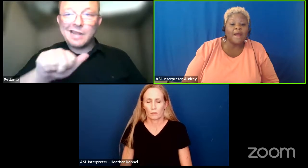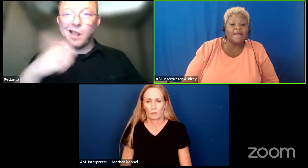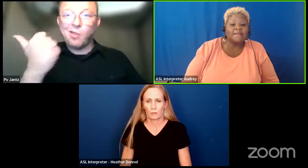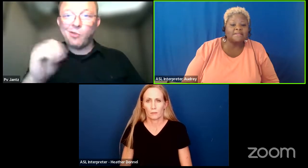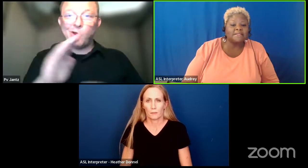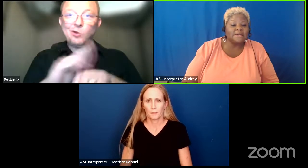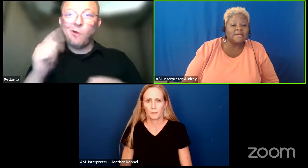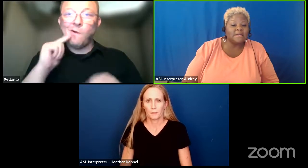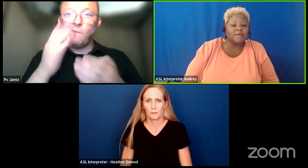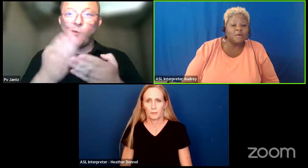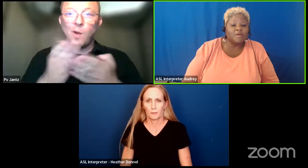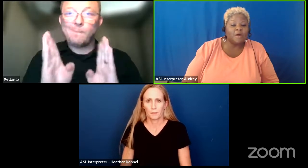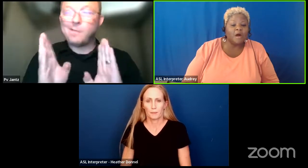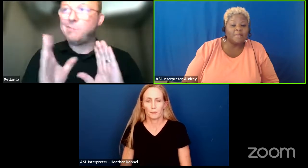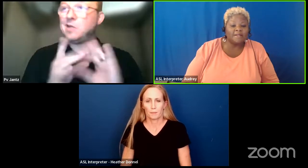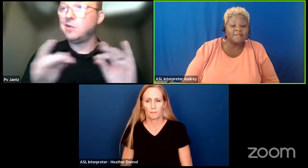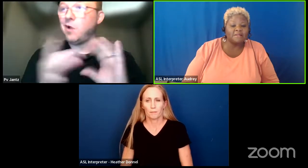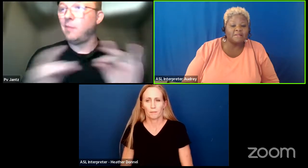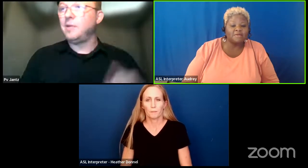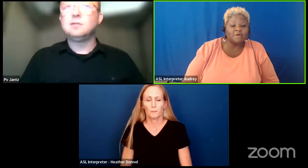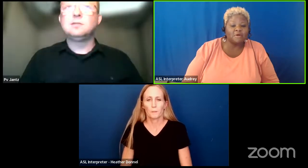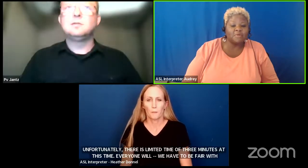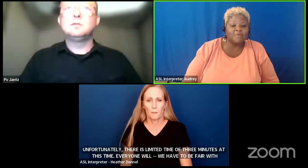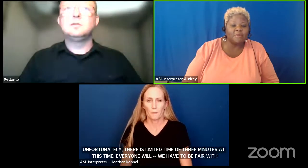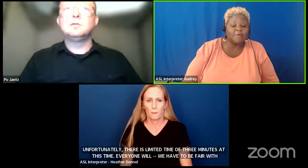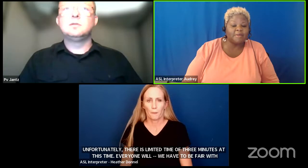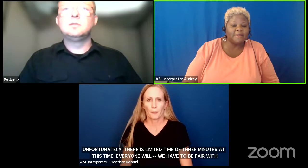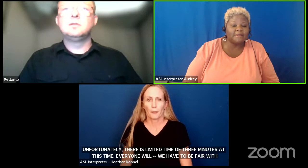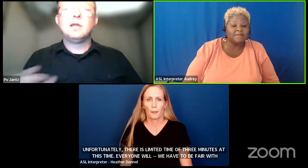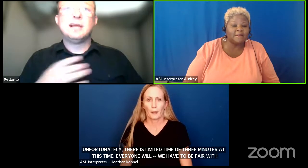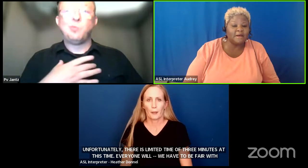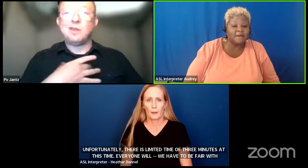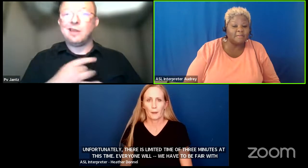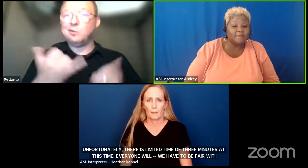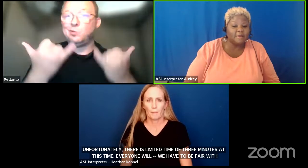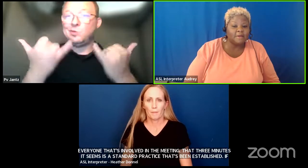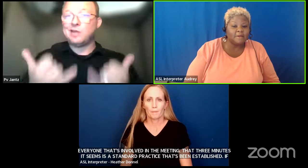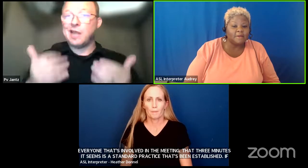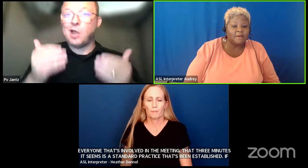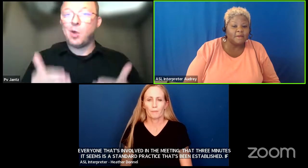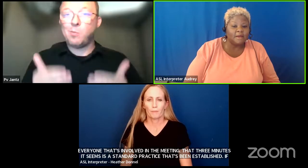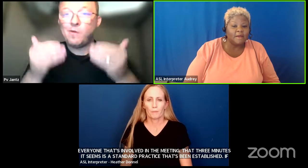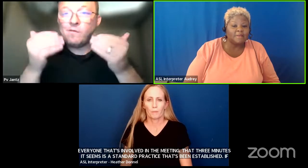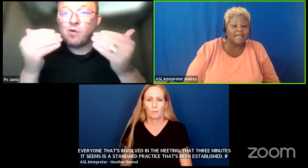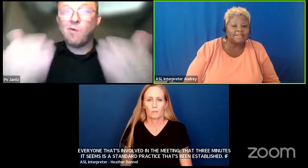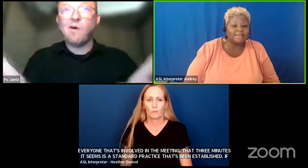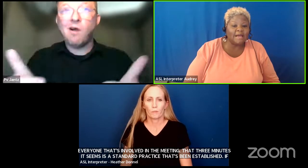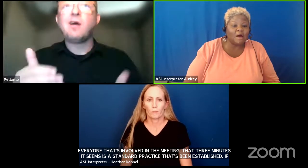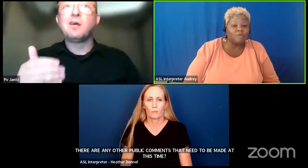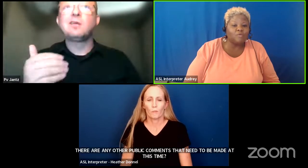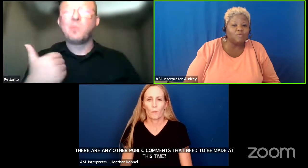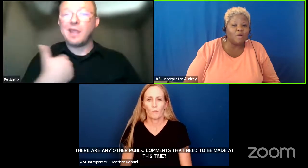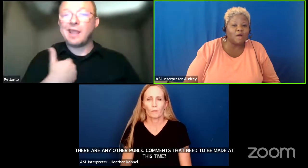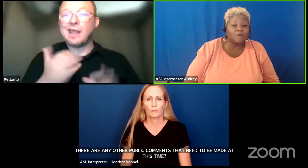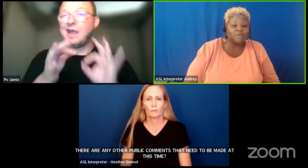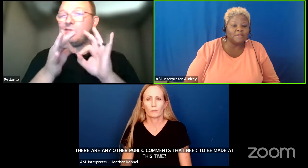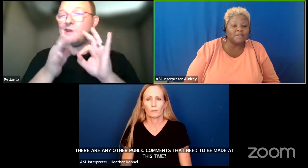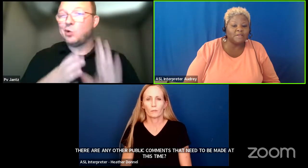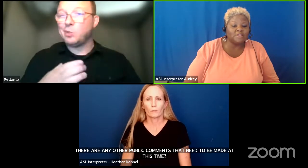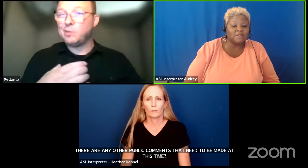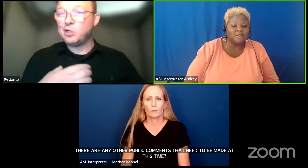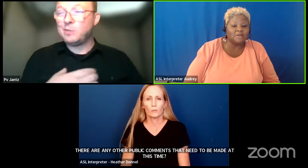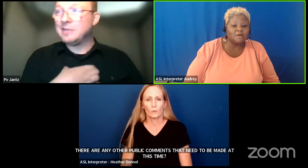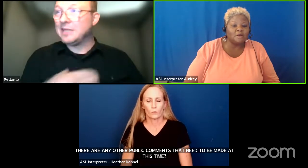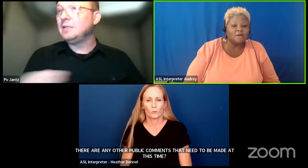All right, seeing no other comments from the public at this time, I would like to now move on with